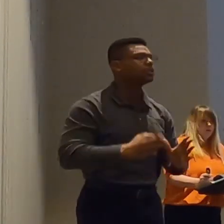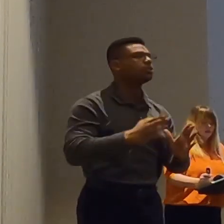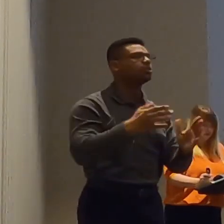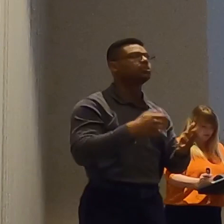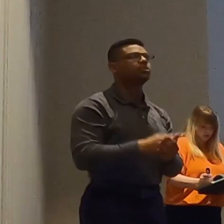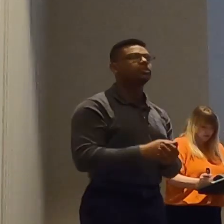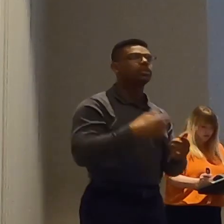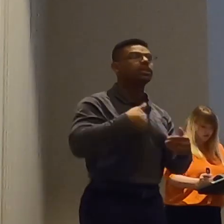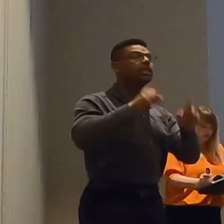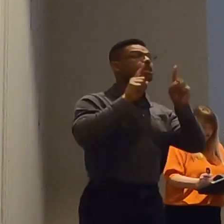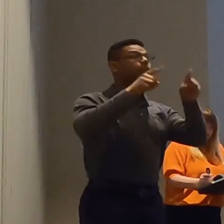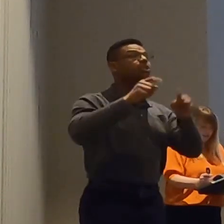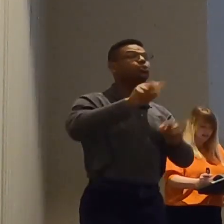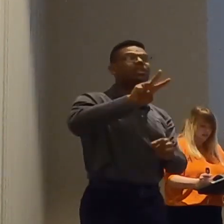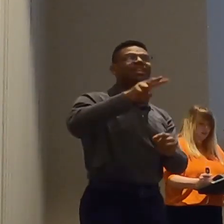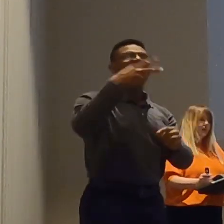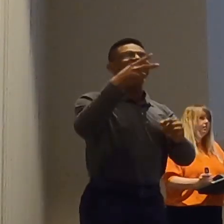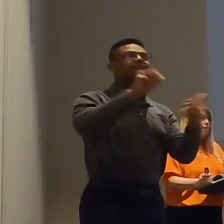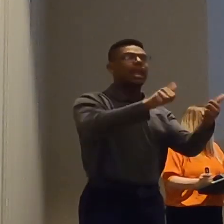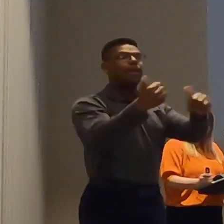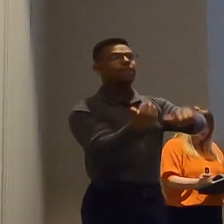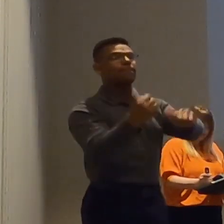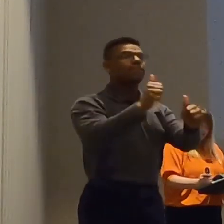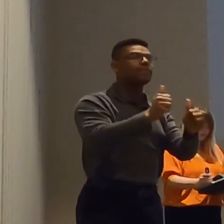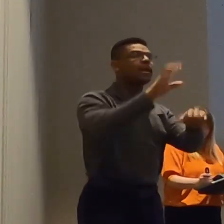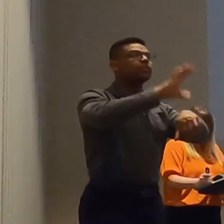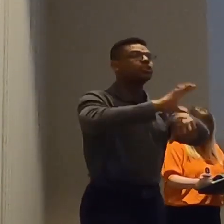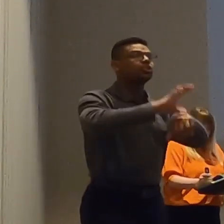Second Baptist Church and later St.